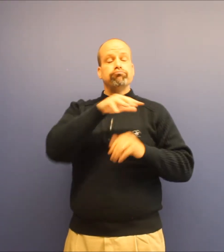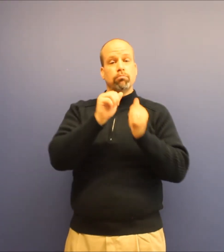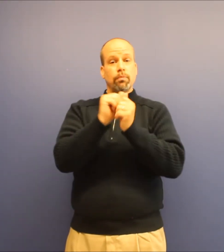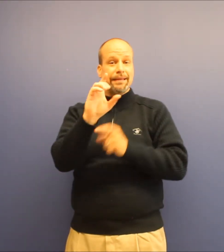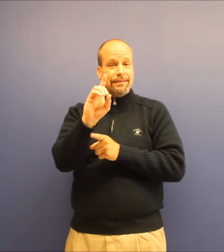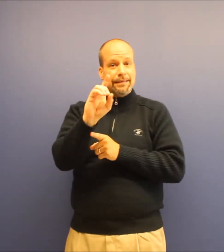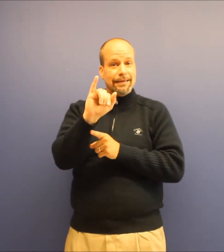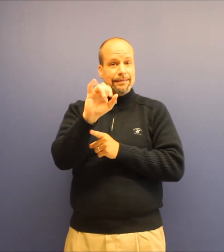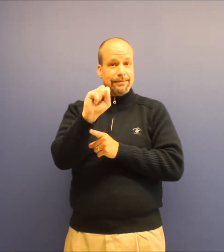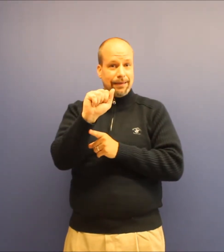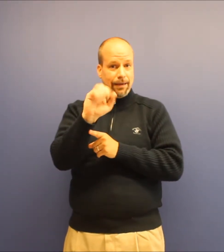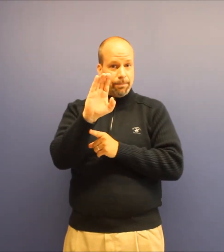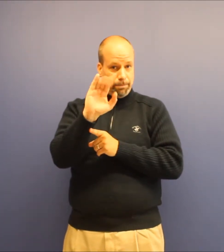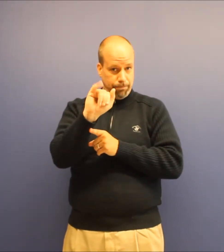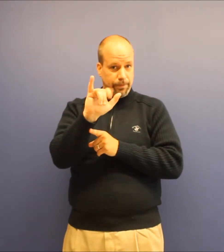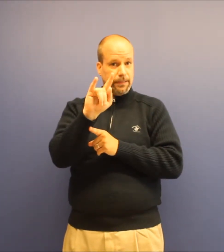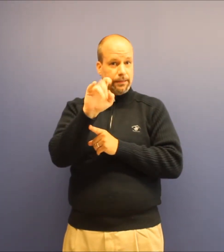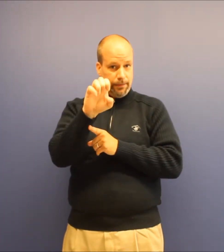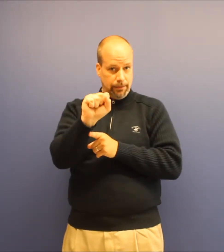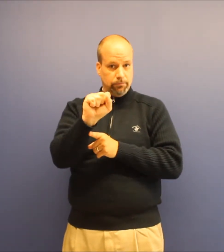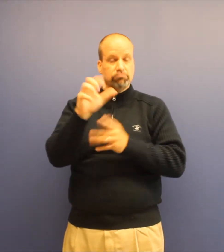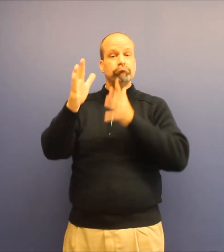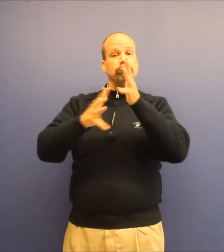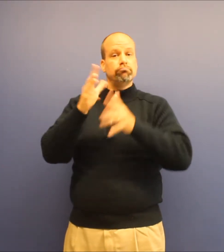This is for people with disabilities.